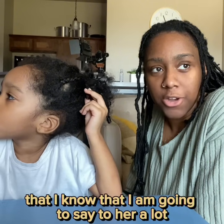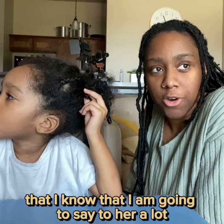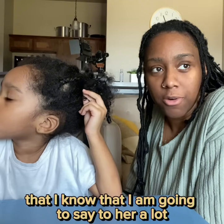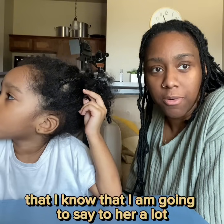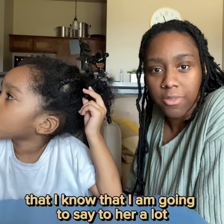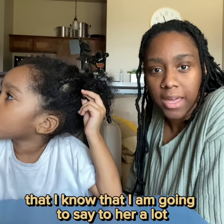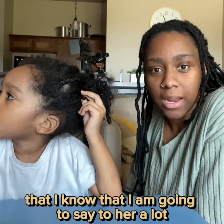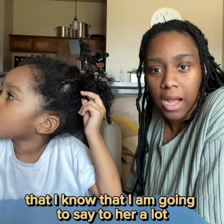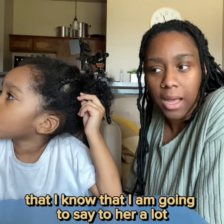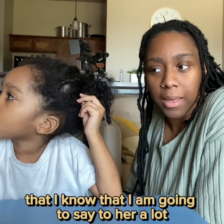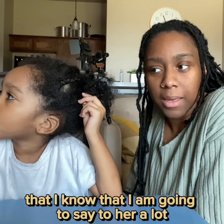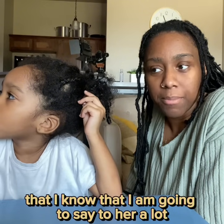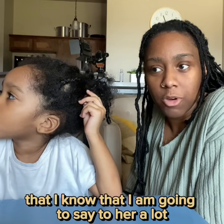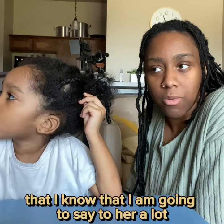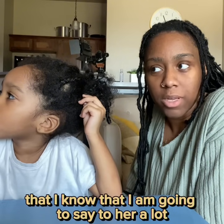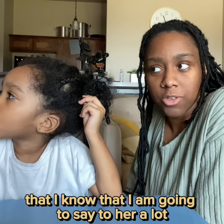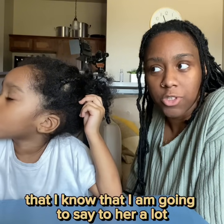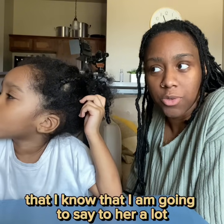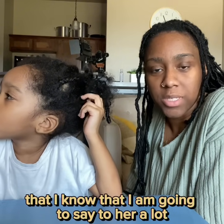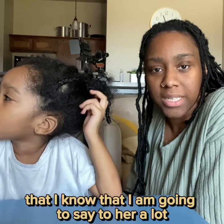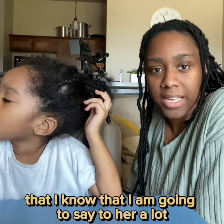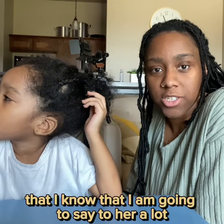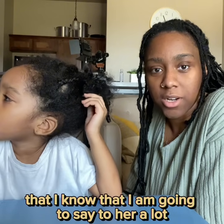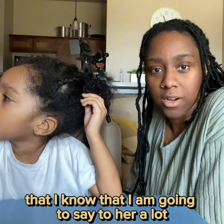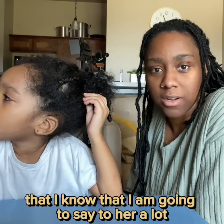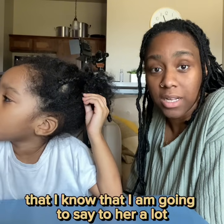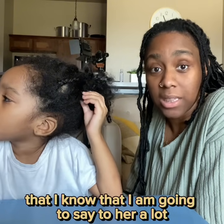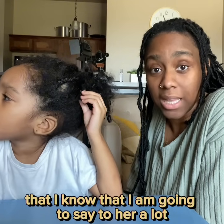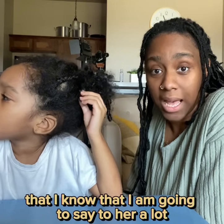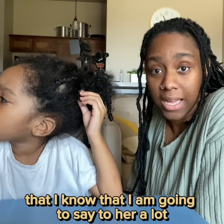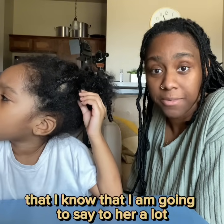know that I am going to say to her a lot.